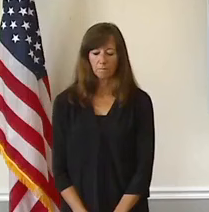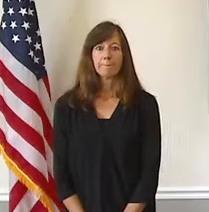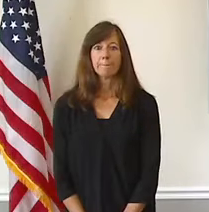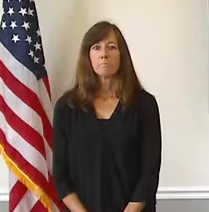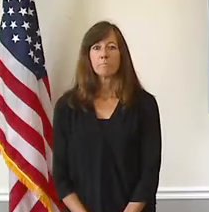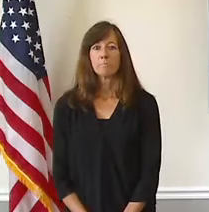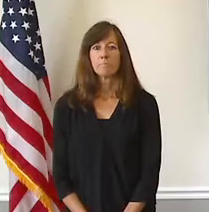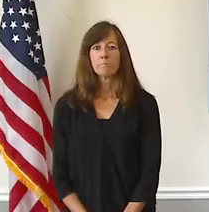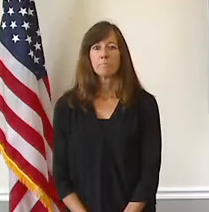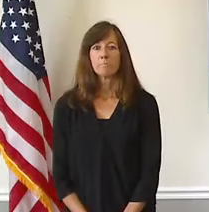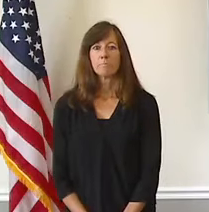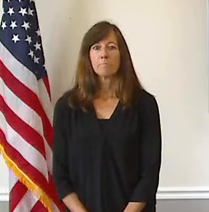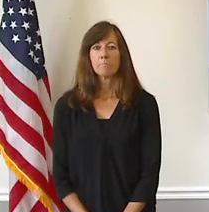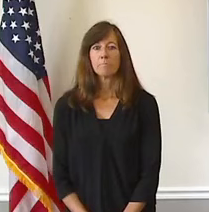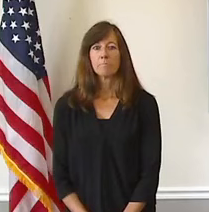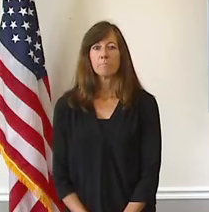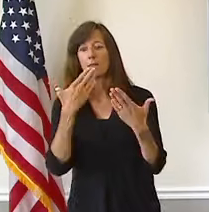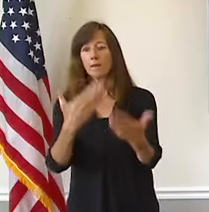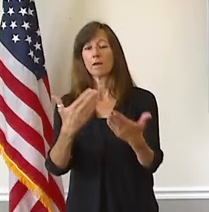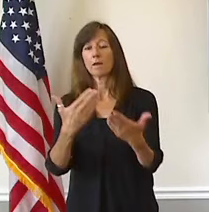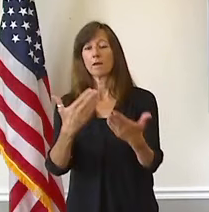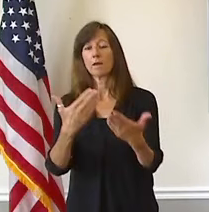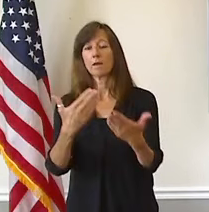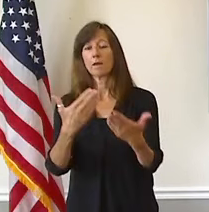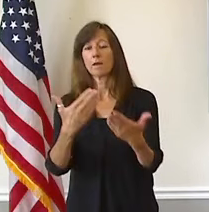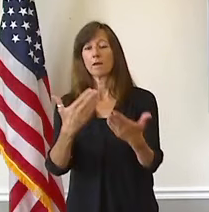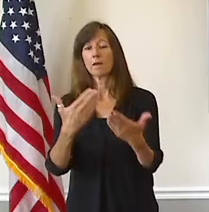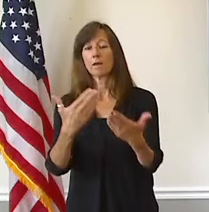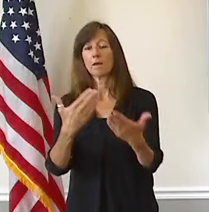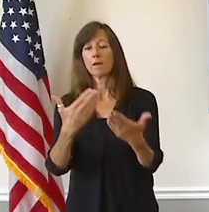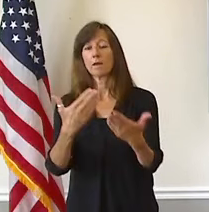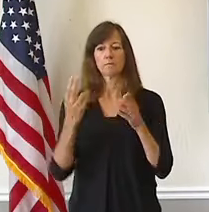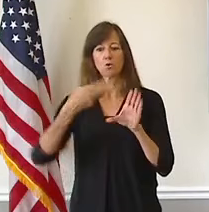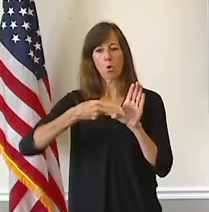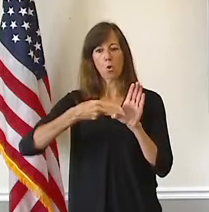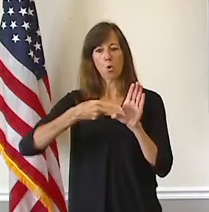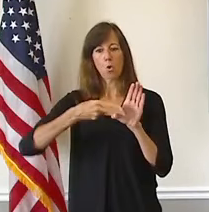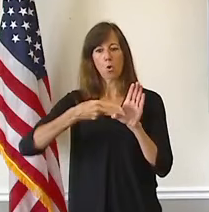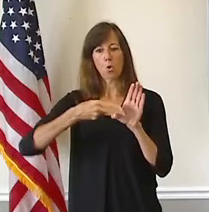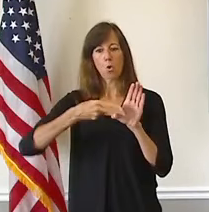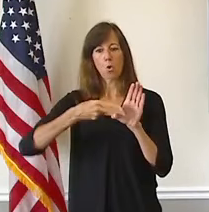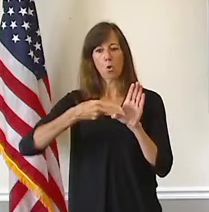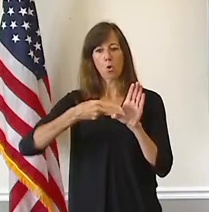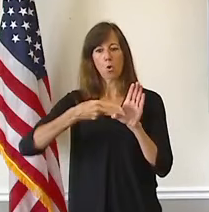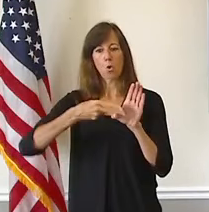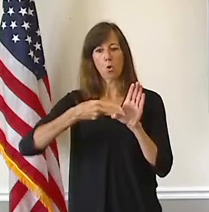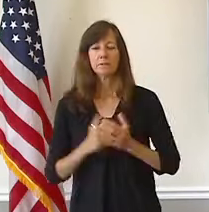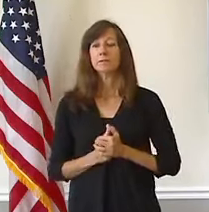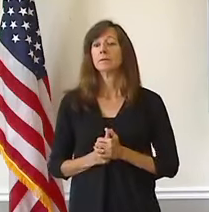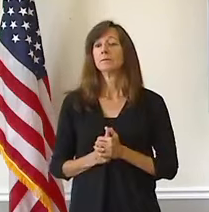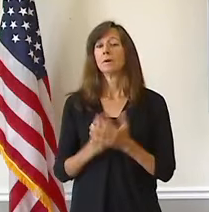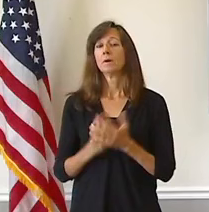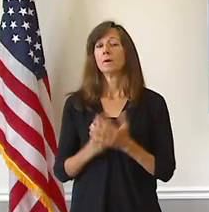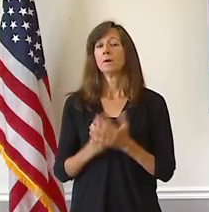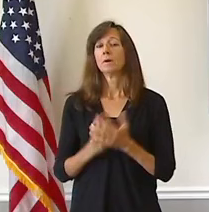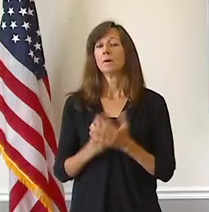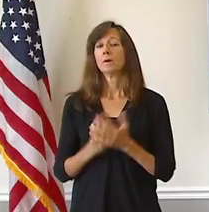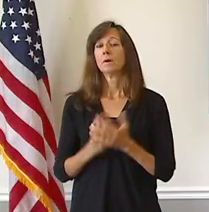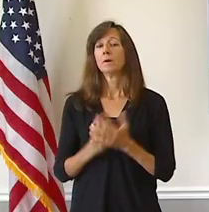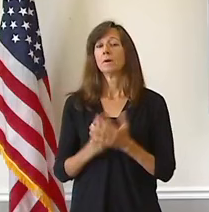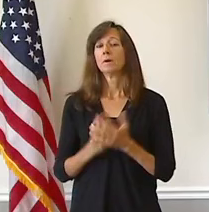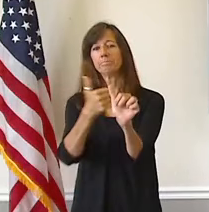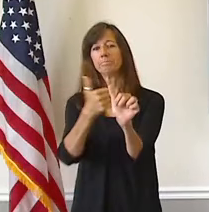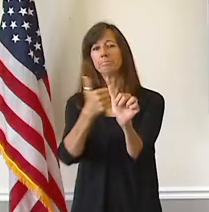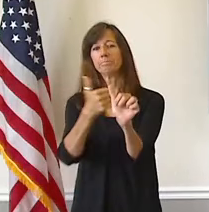Okay. Good afternoon, everyone. Thanks for joining us again today. We want to get you updated and